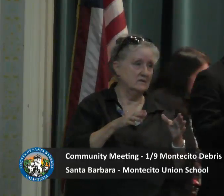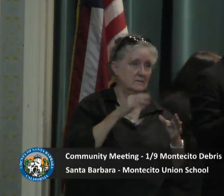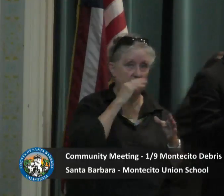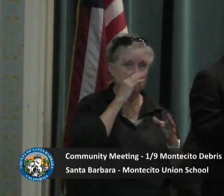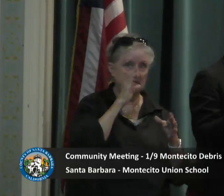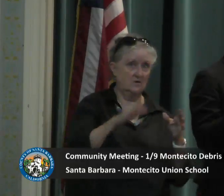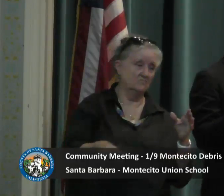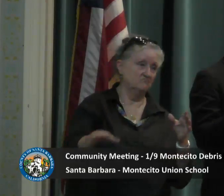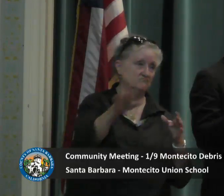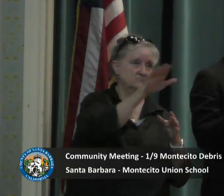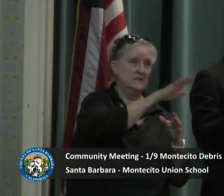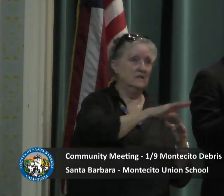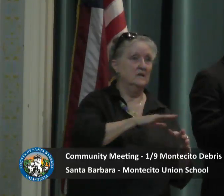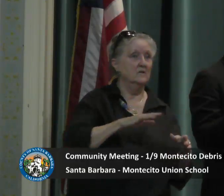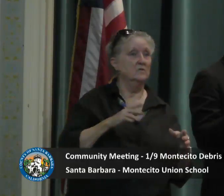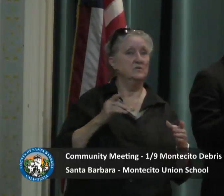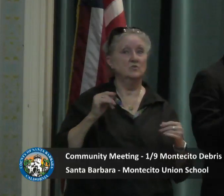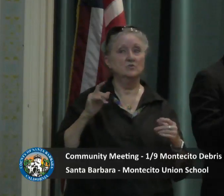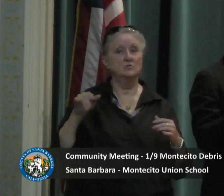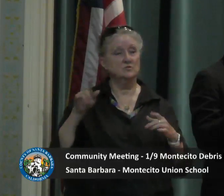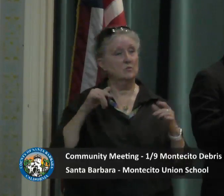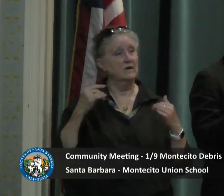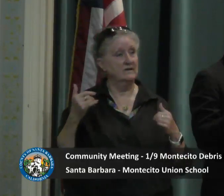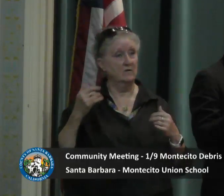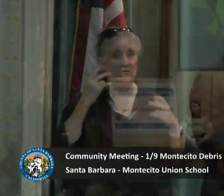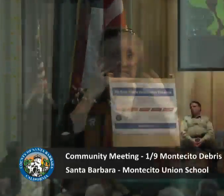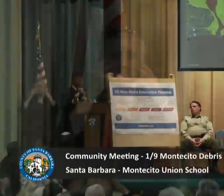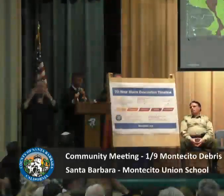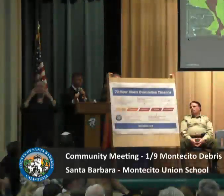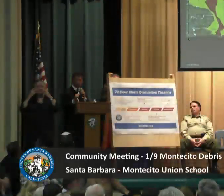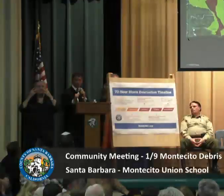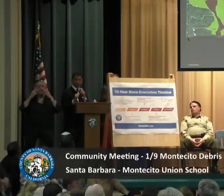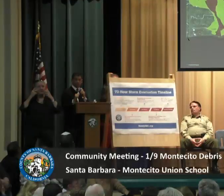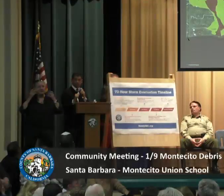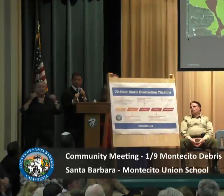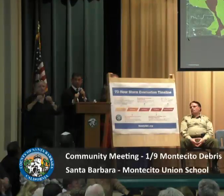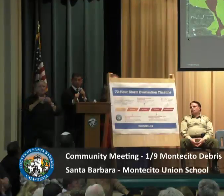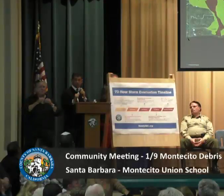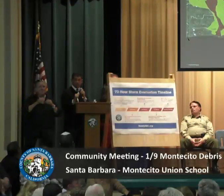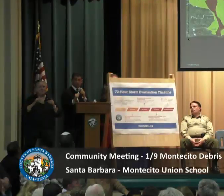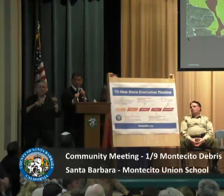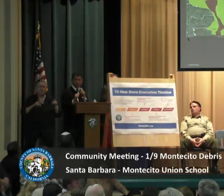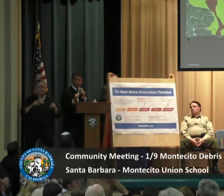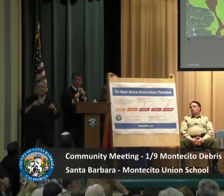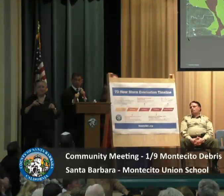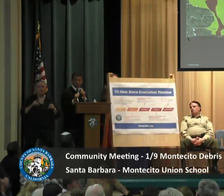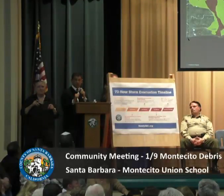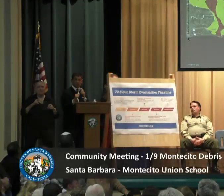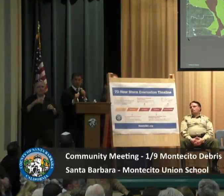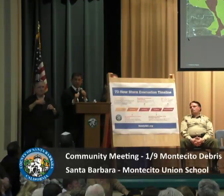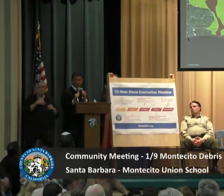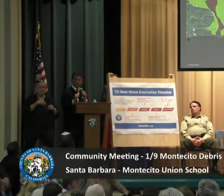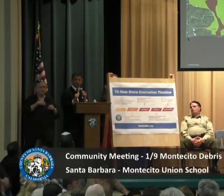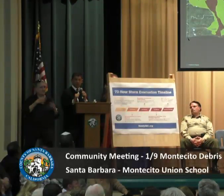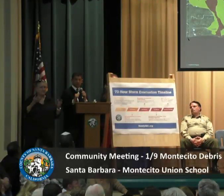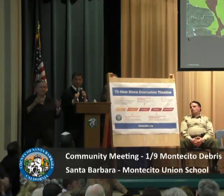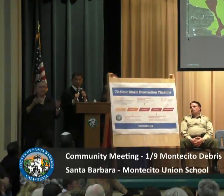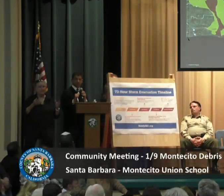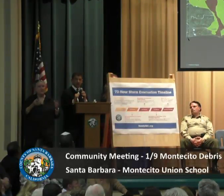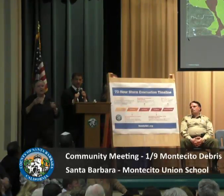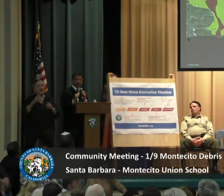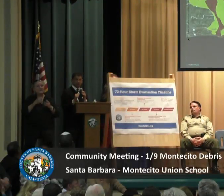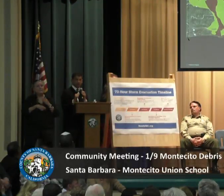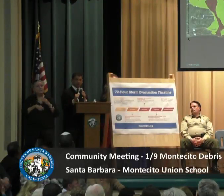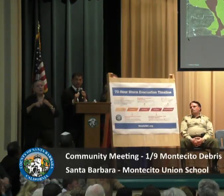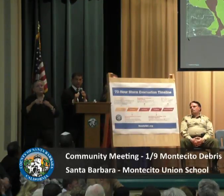Montecito. All you have to do is go around these days and say, there's a lot more uniformed personnel in Montecito. The